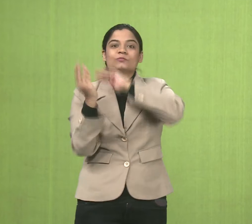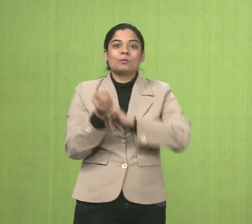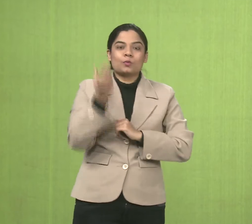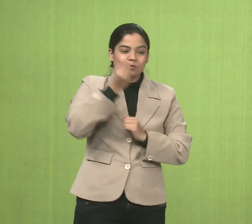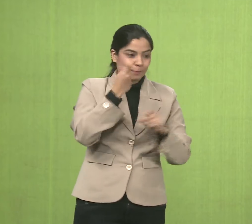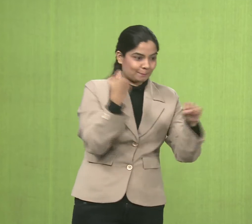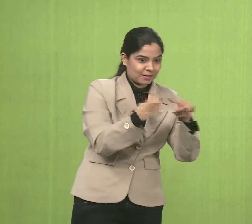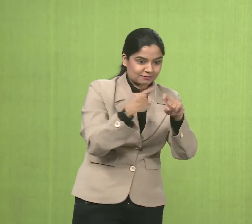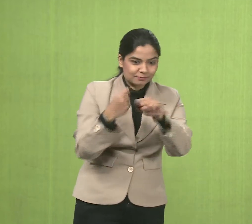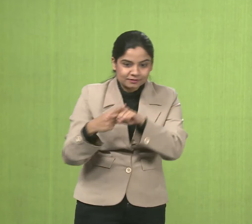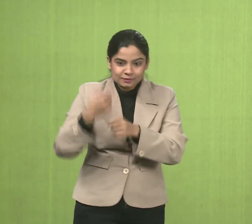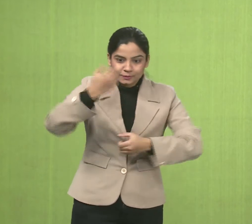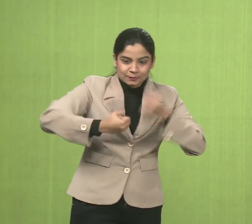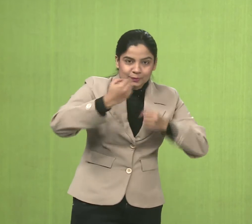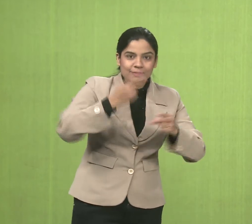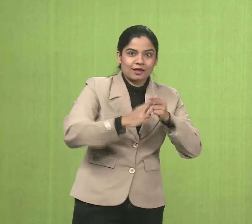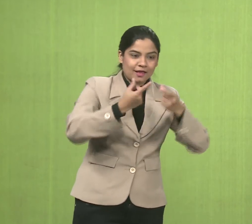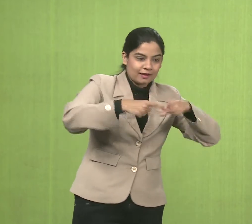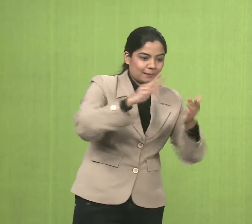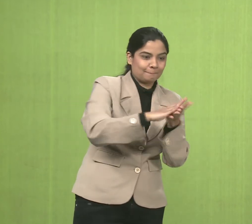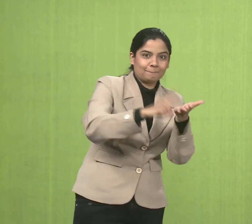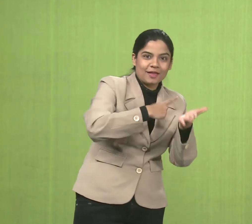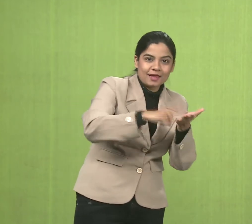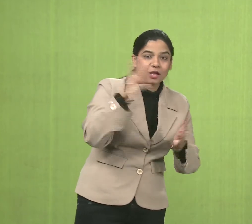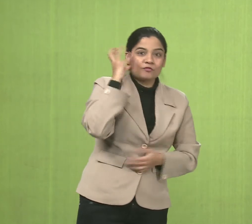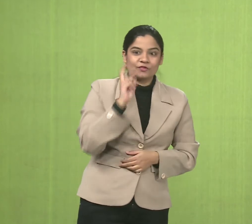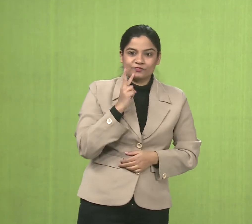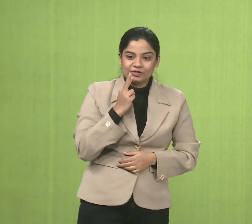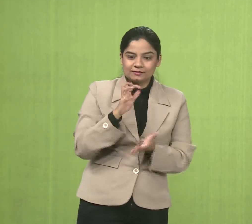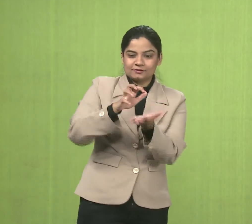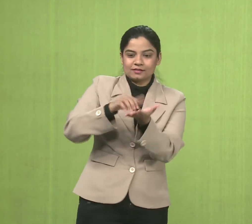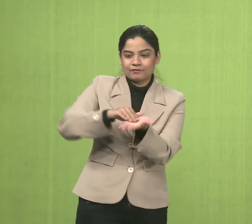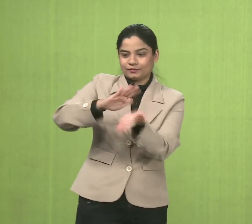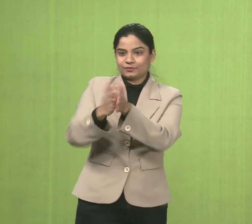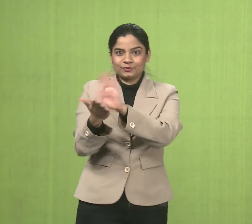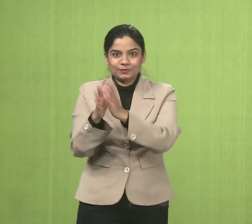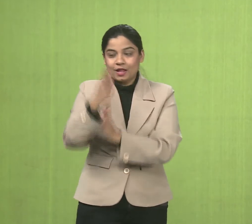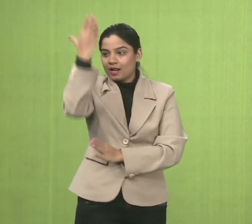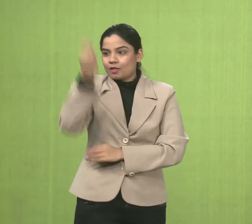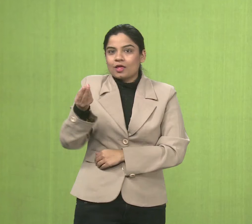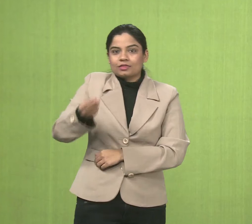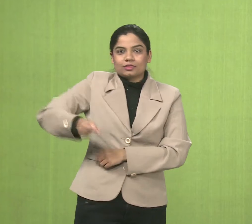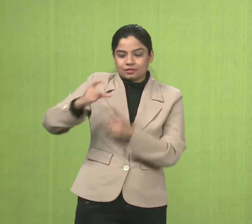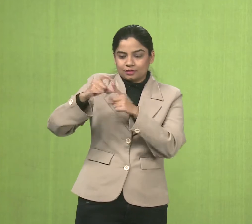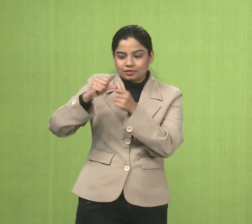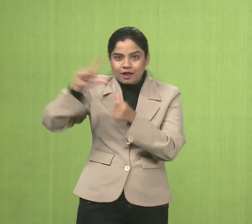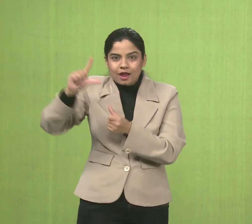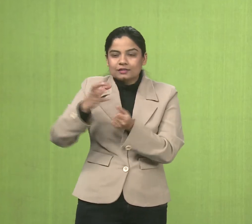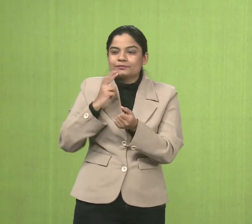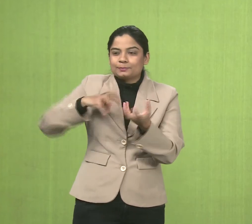controlling your body, like breakfast, lunch and dinner. Different kinds of food are intaked